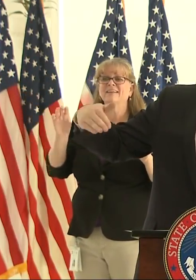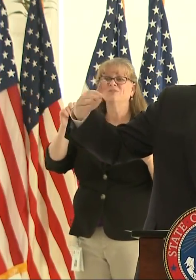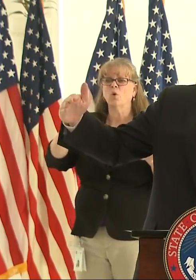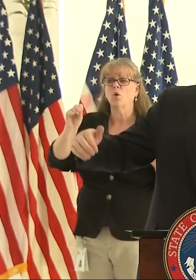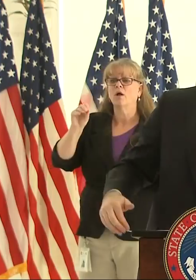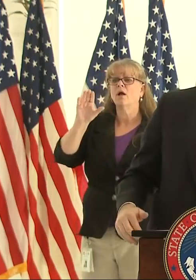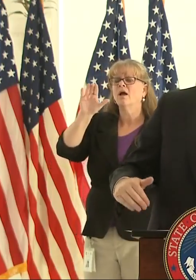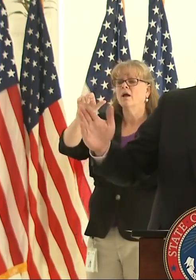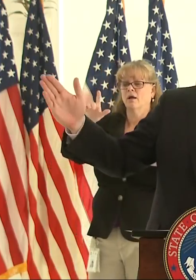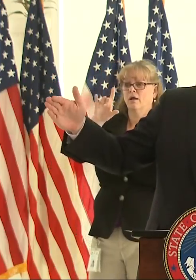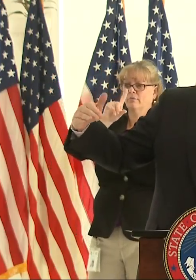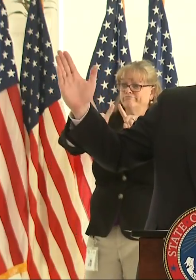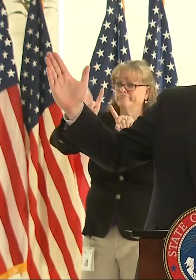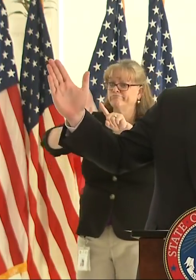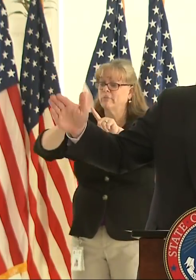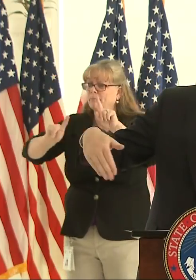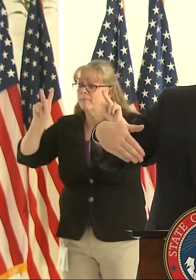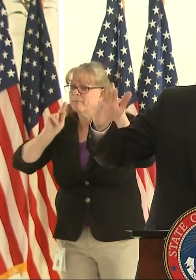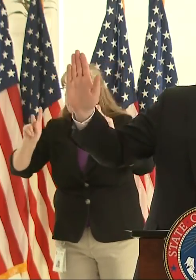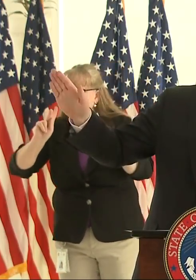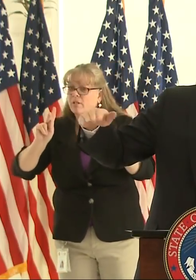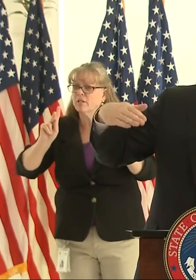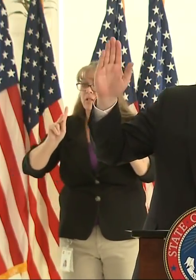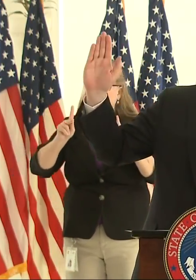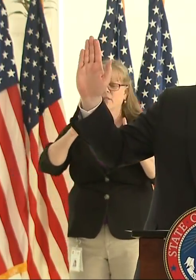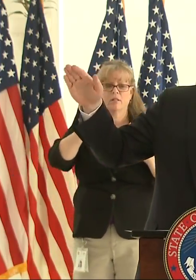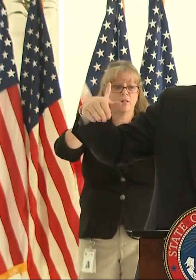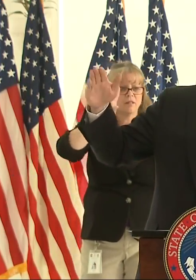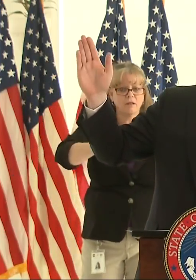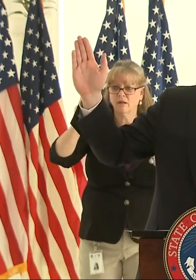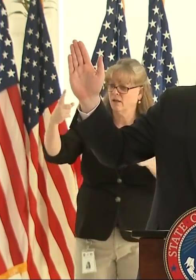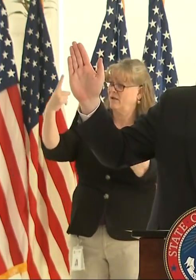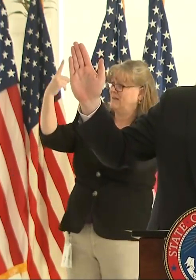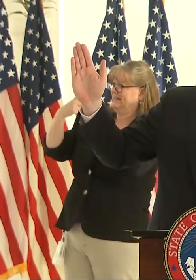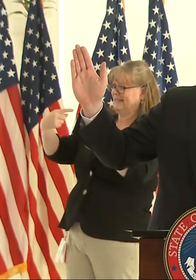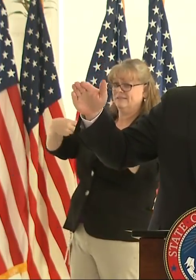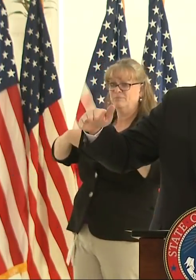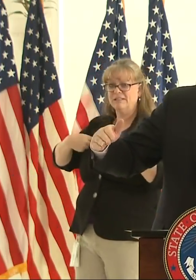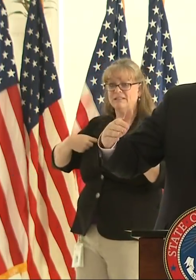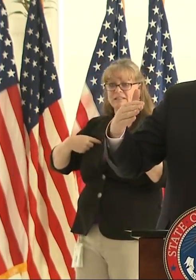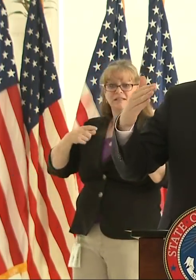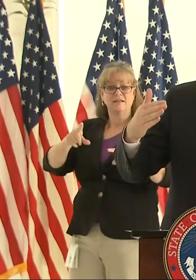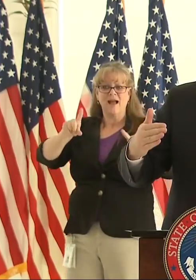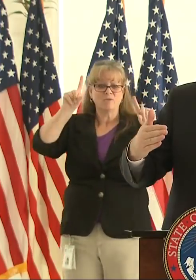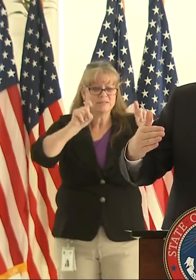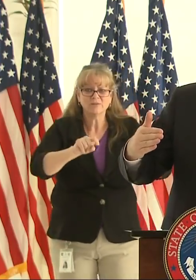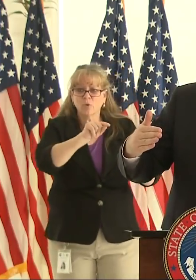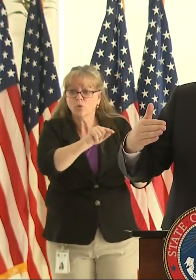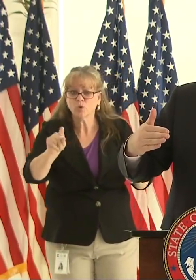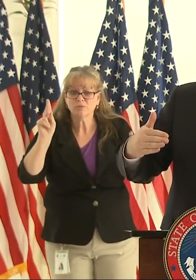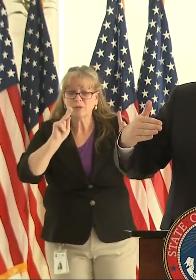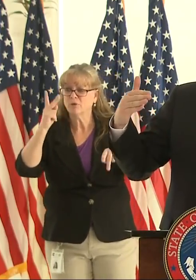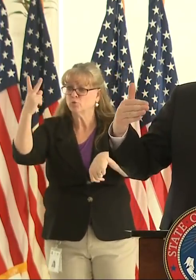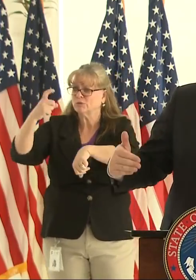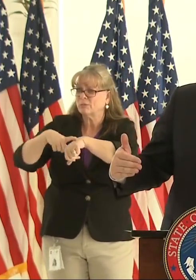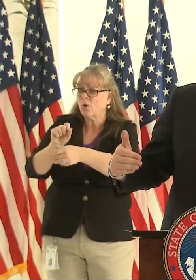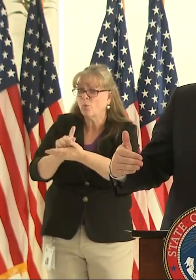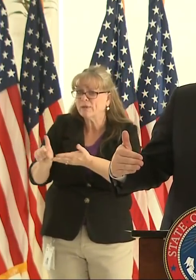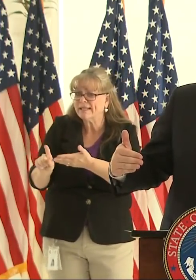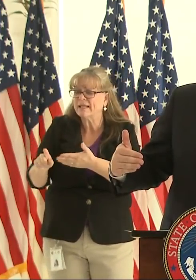mean, you would need to do 5 million Coloradans twice a week. No one's even talking about that, right? What you're talking about is